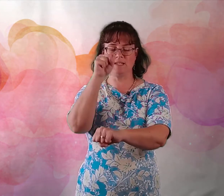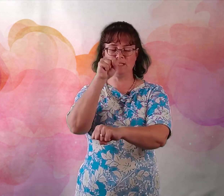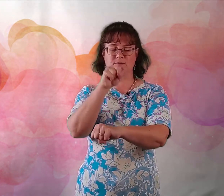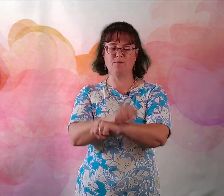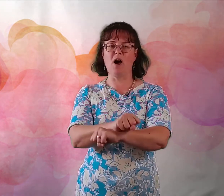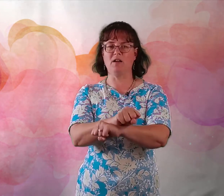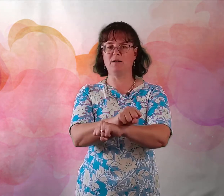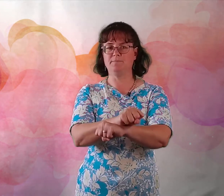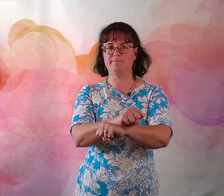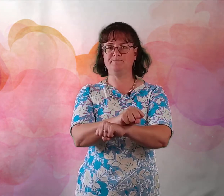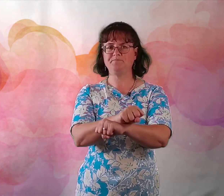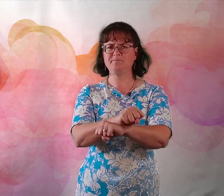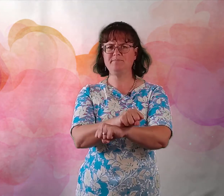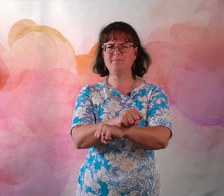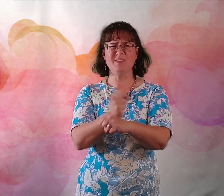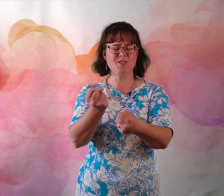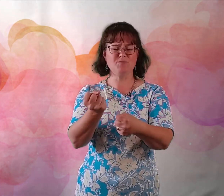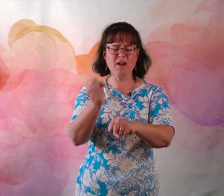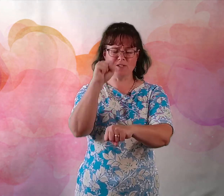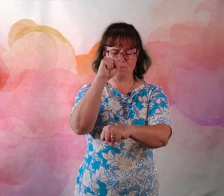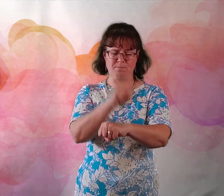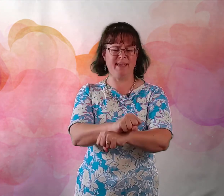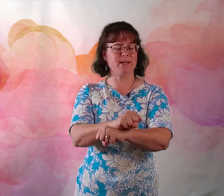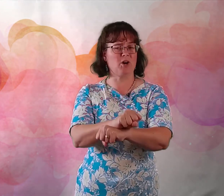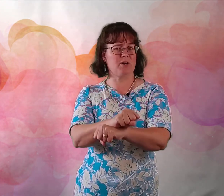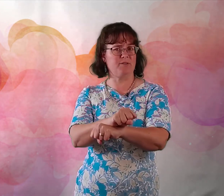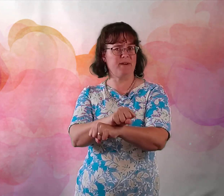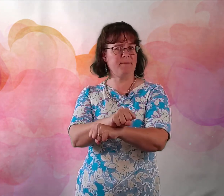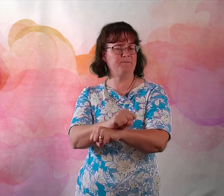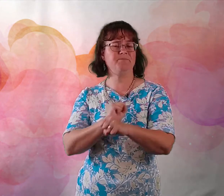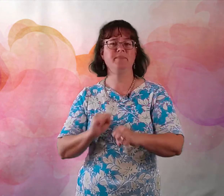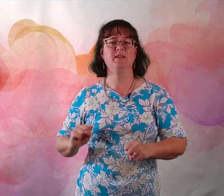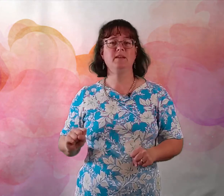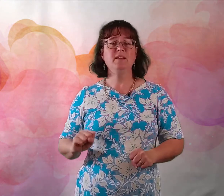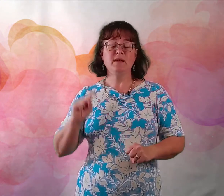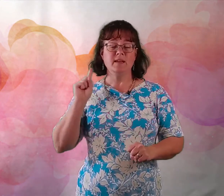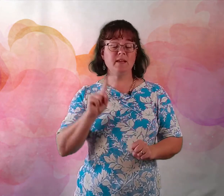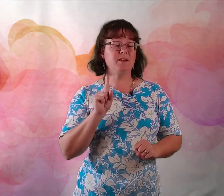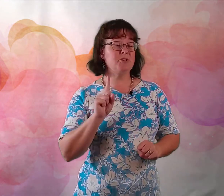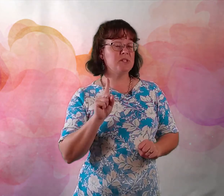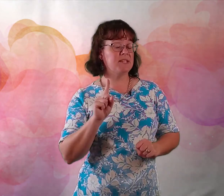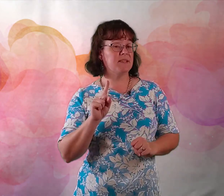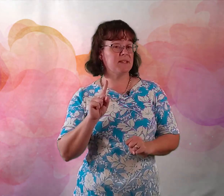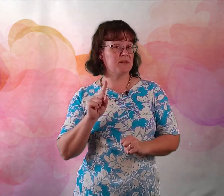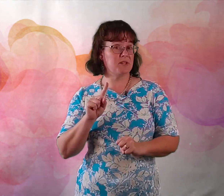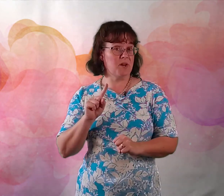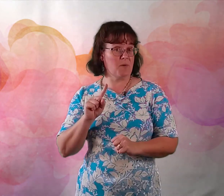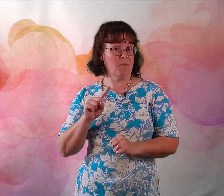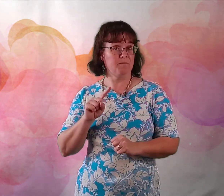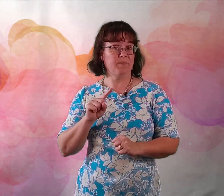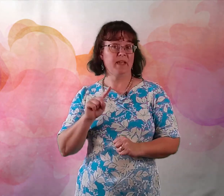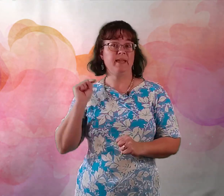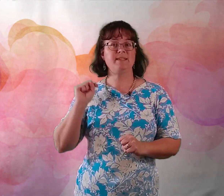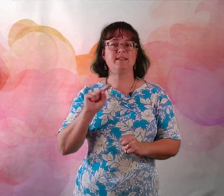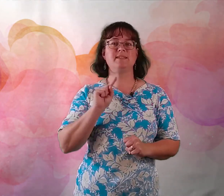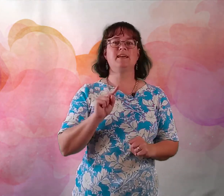is rock, because rocks are big and hard, right? Interesting thing to know is that the sign